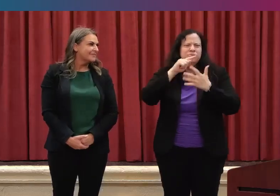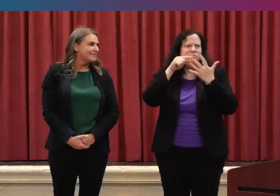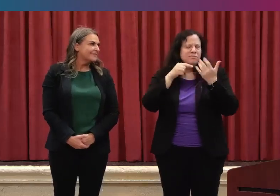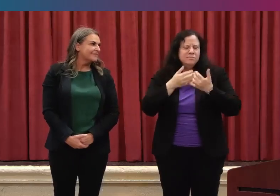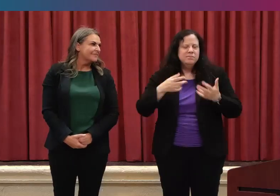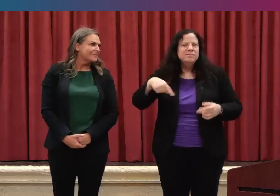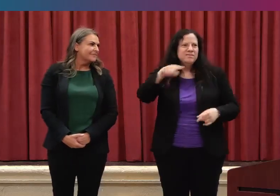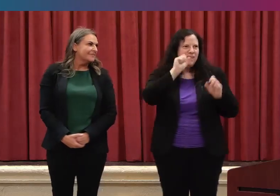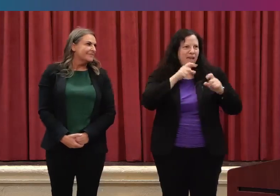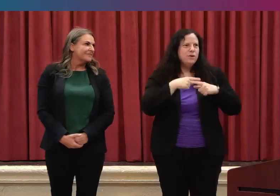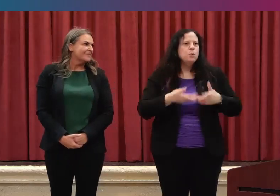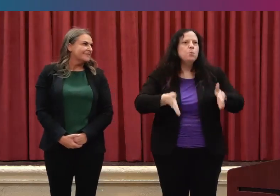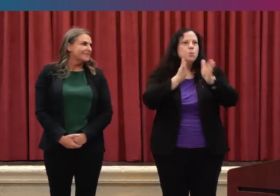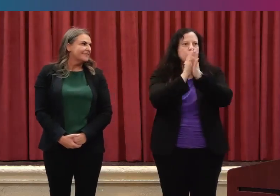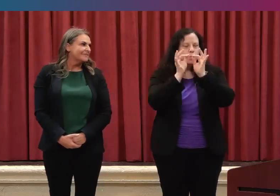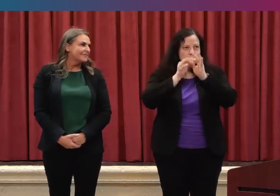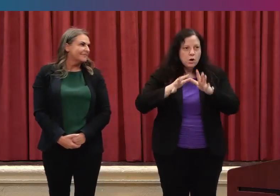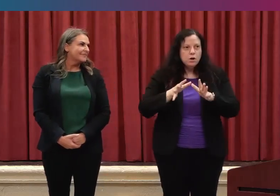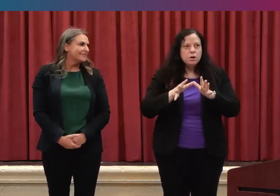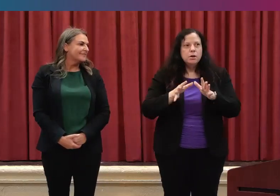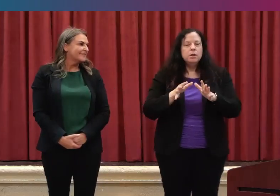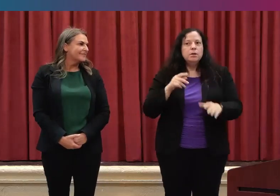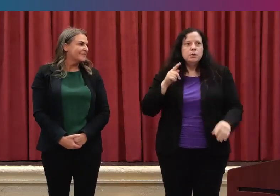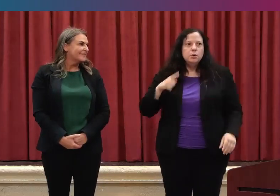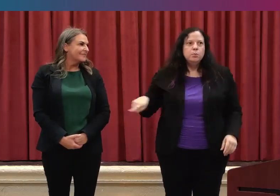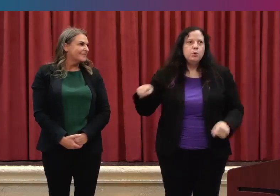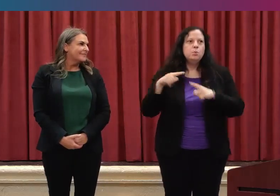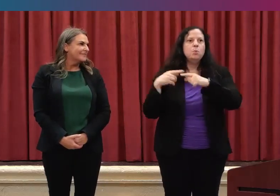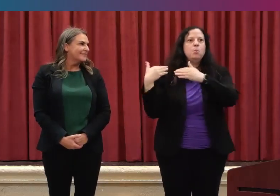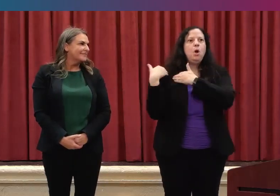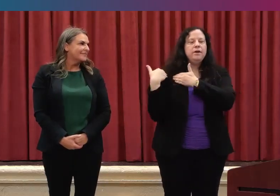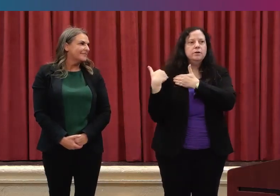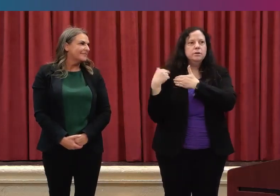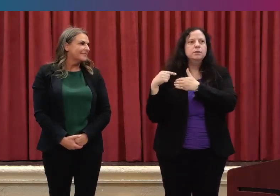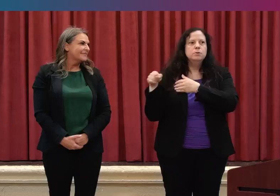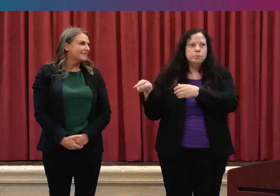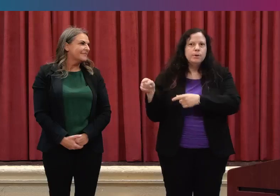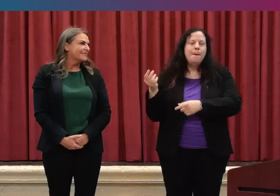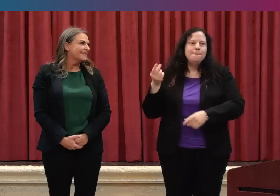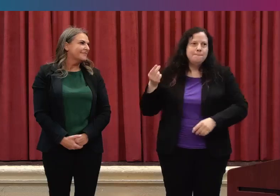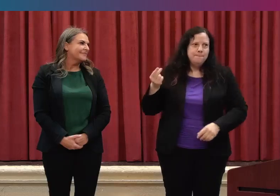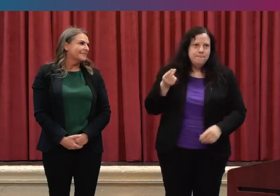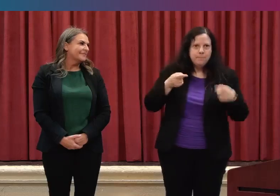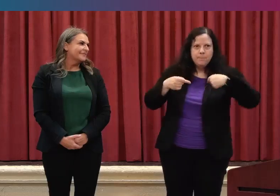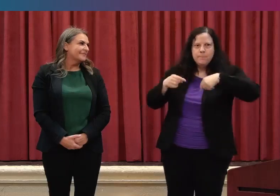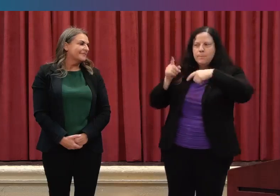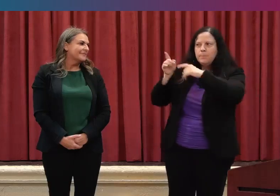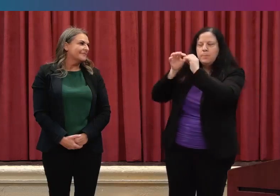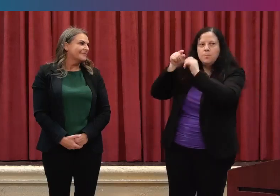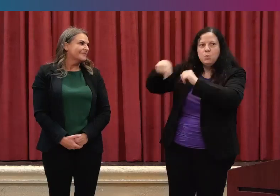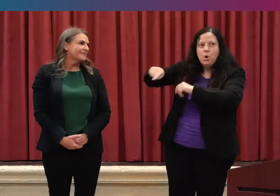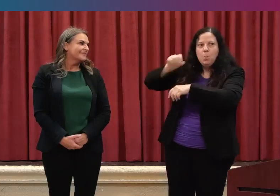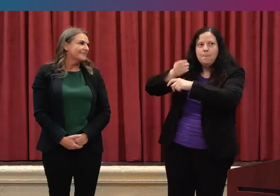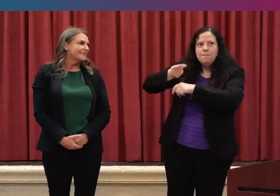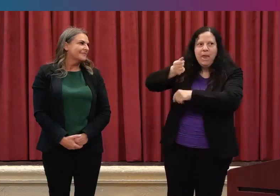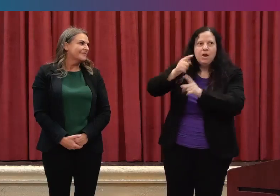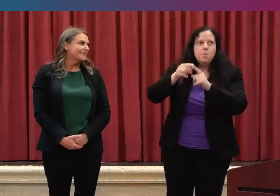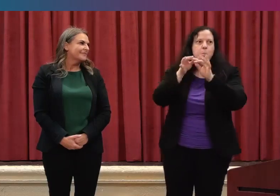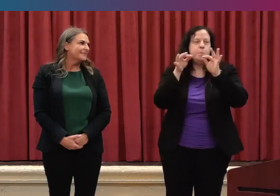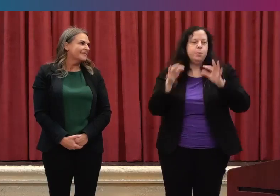after school program, you have to request an interpreter to those who are responsible to